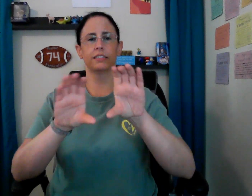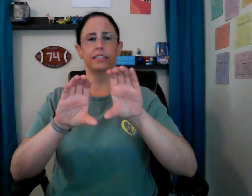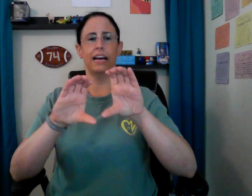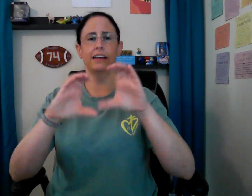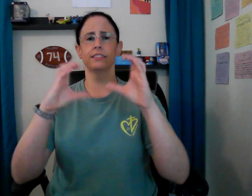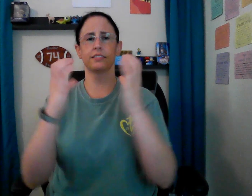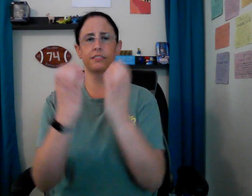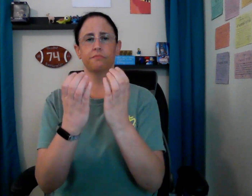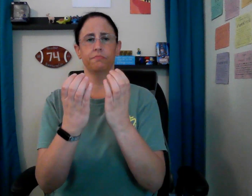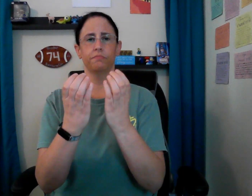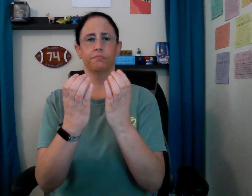Class.